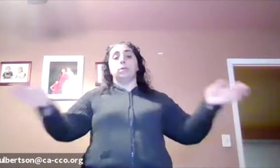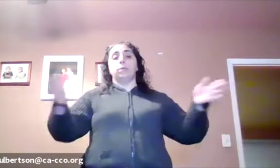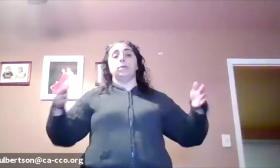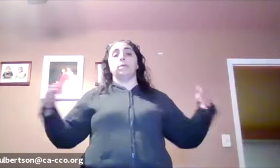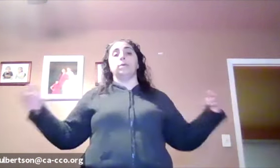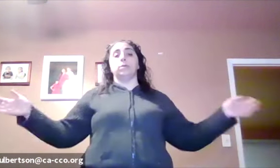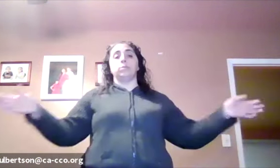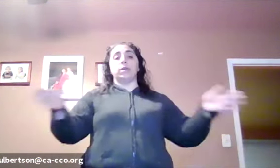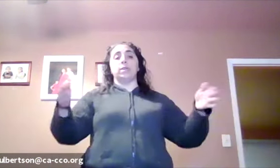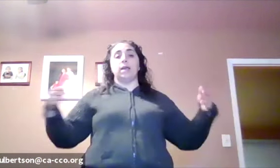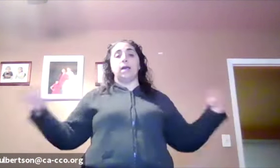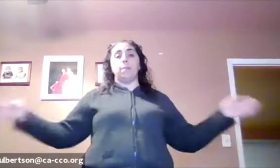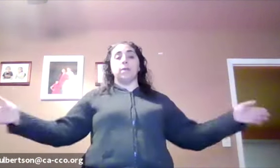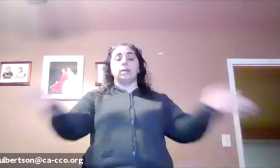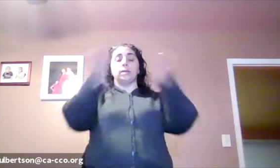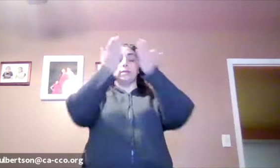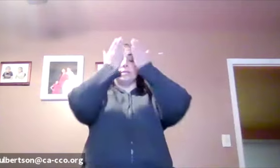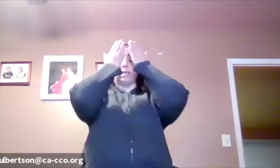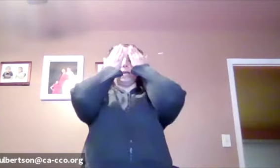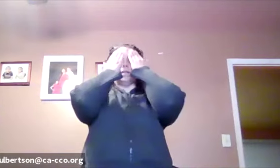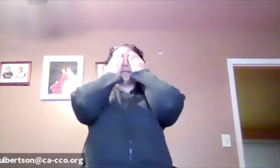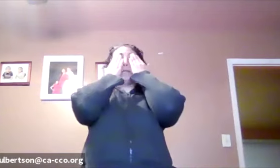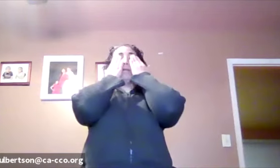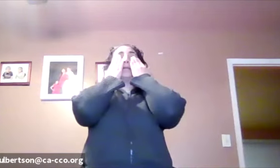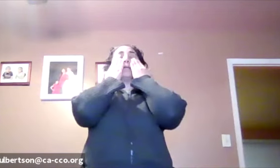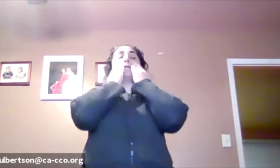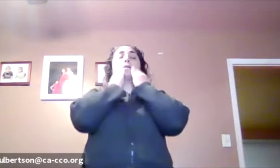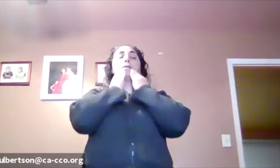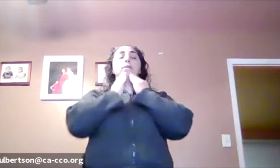another, laden with happiness and